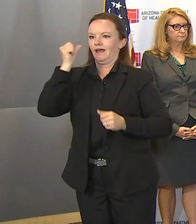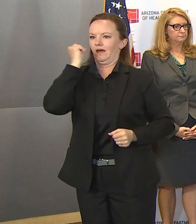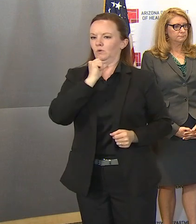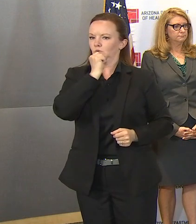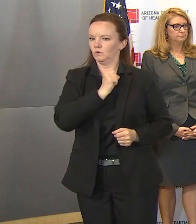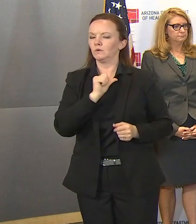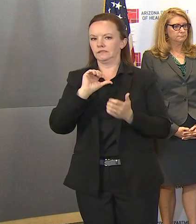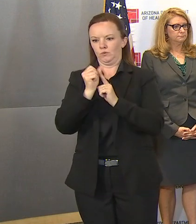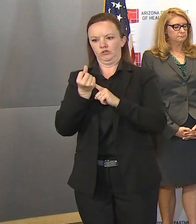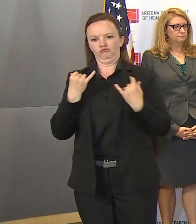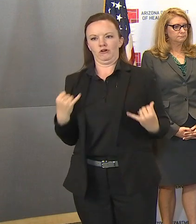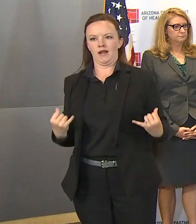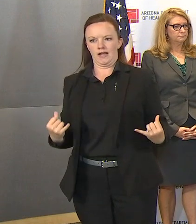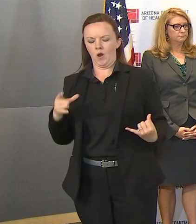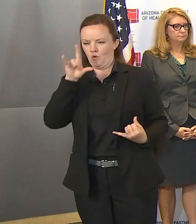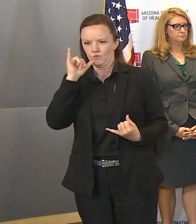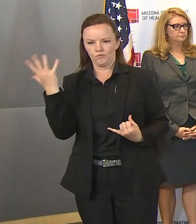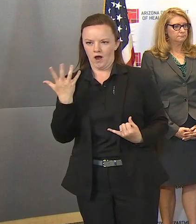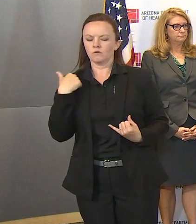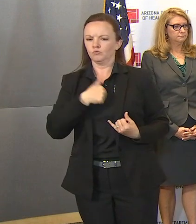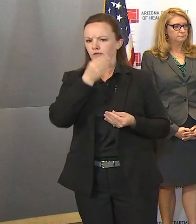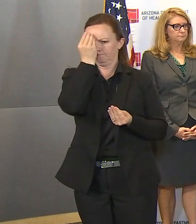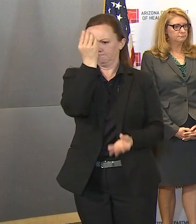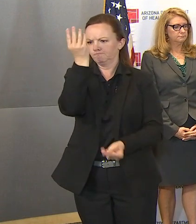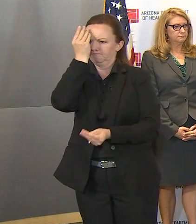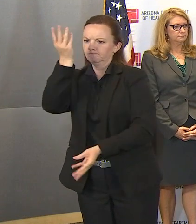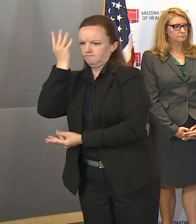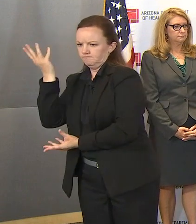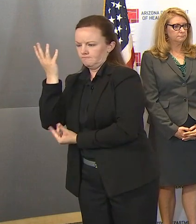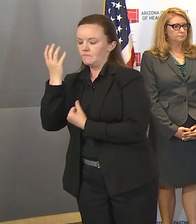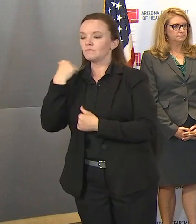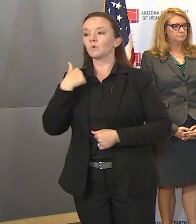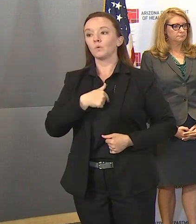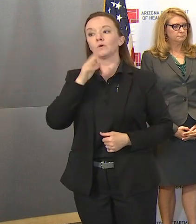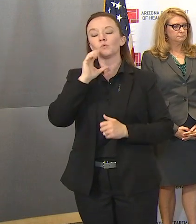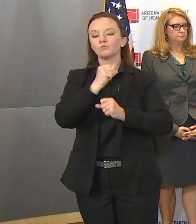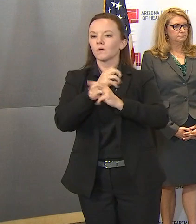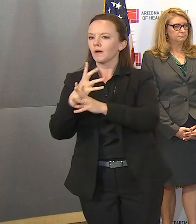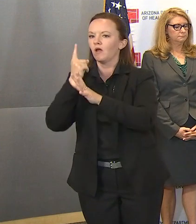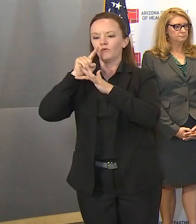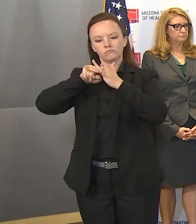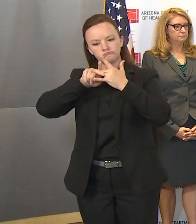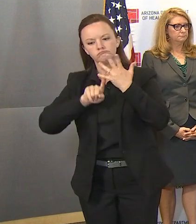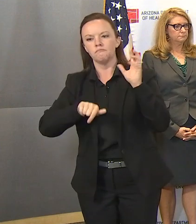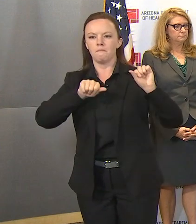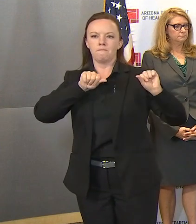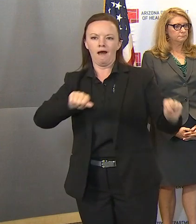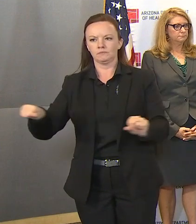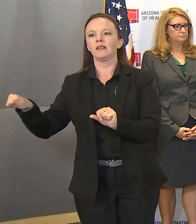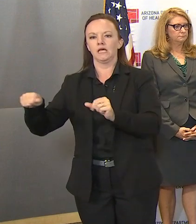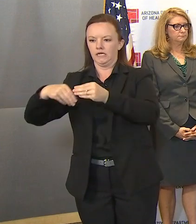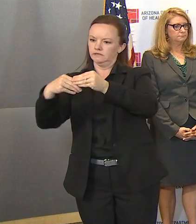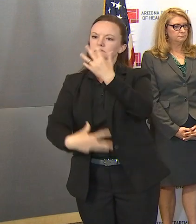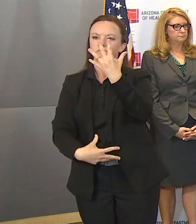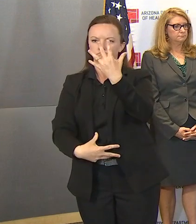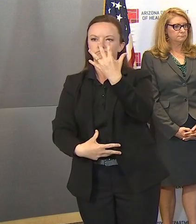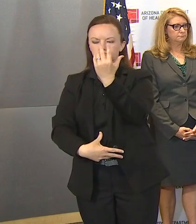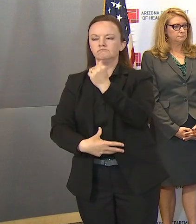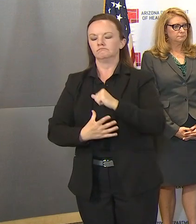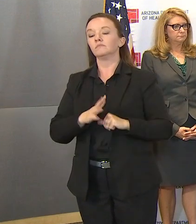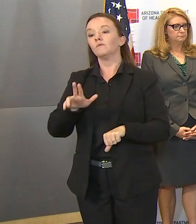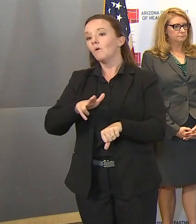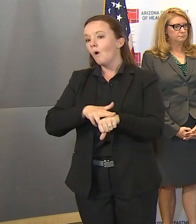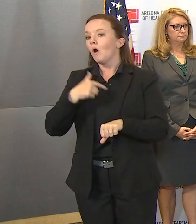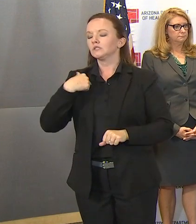now. We're going to prepare for all possibilities. We, of course,